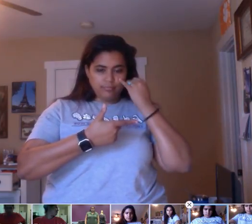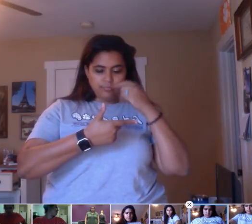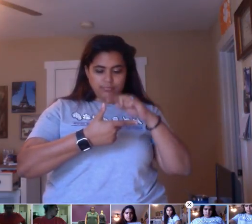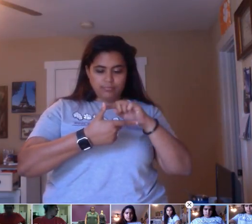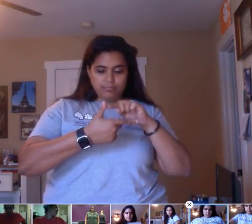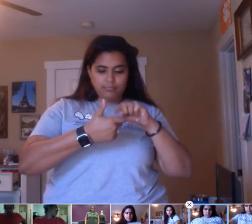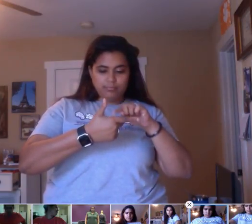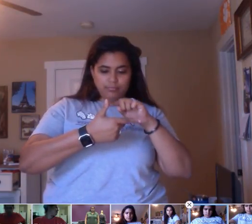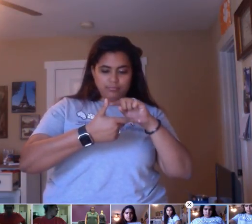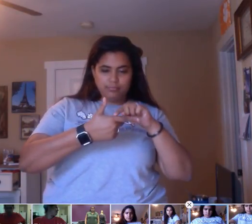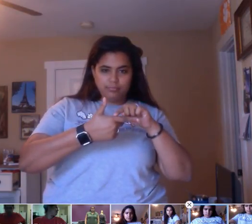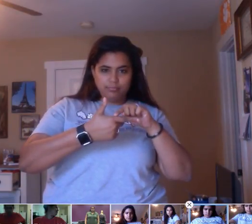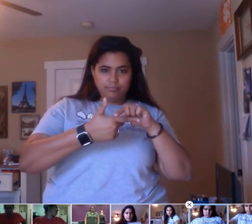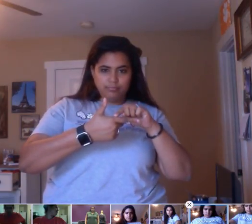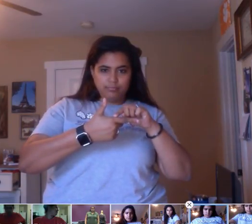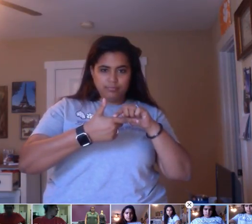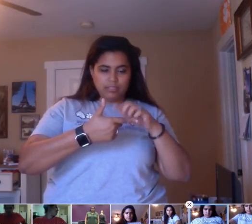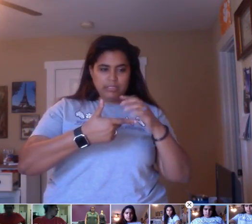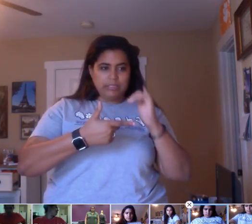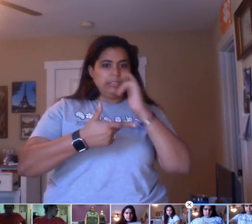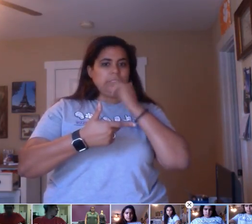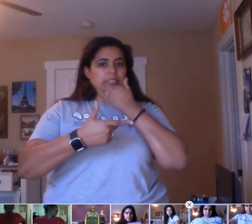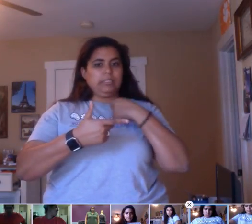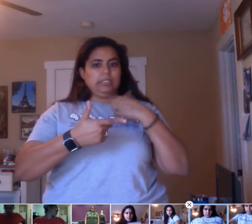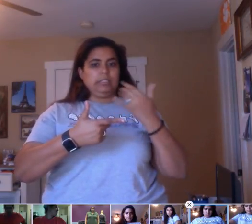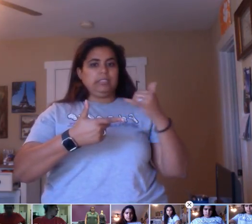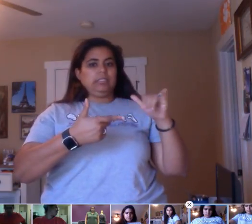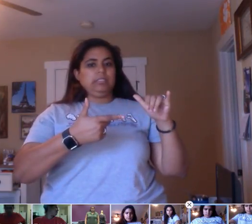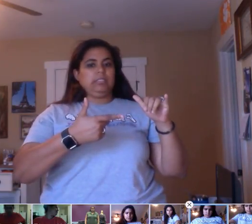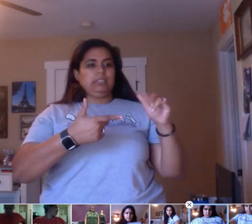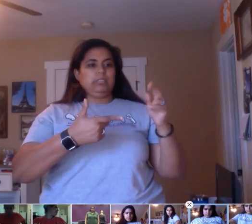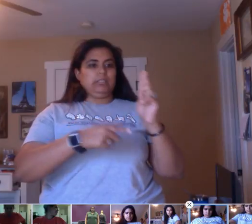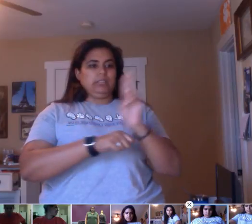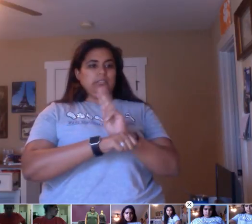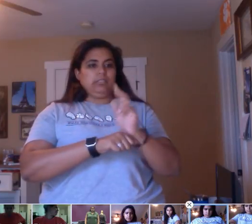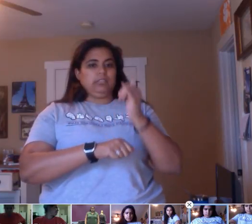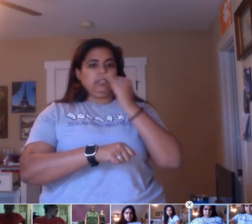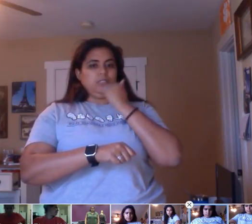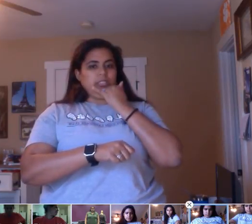So if you see, there's an angle right here.